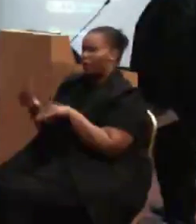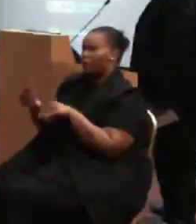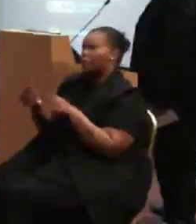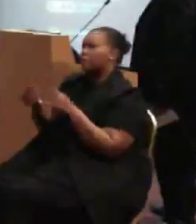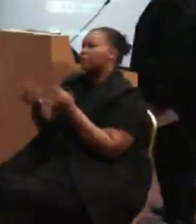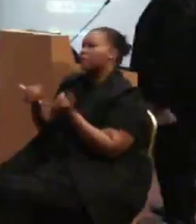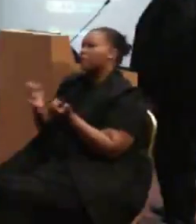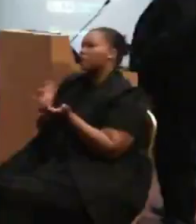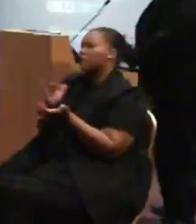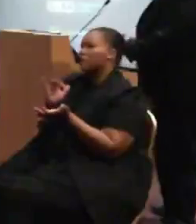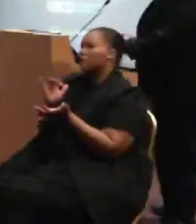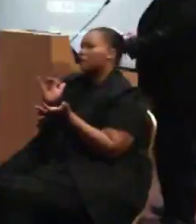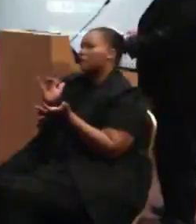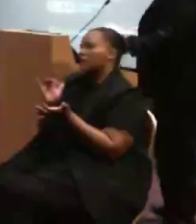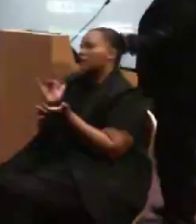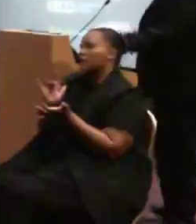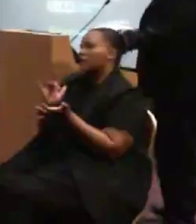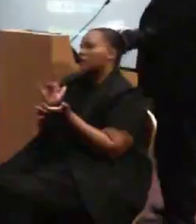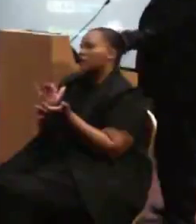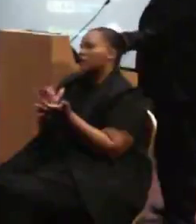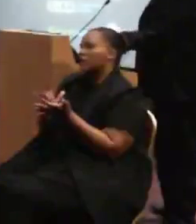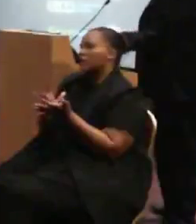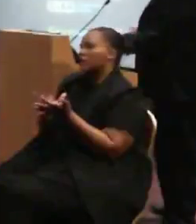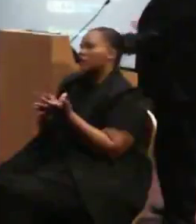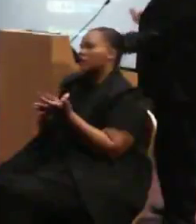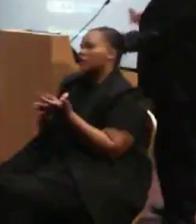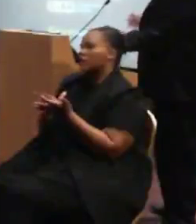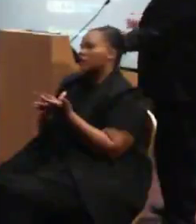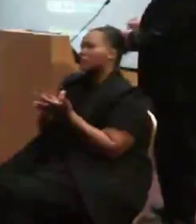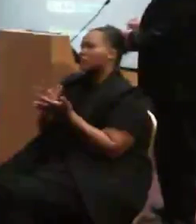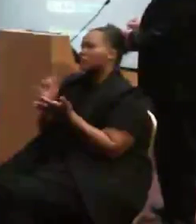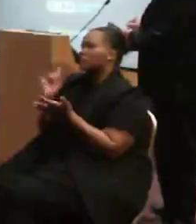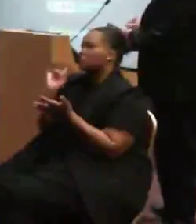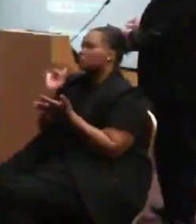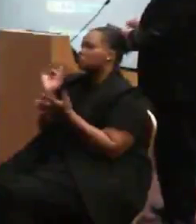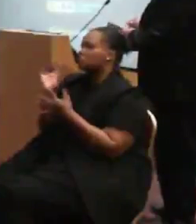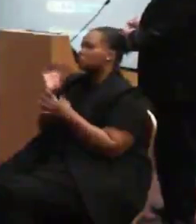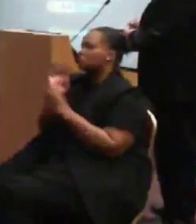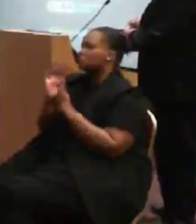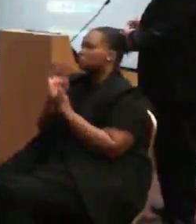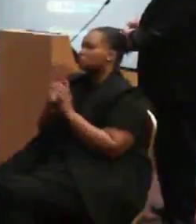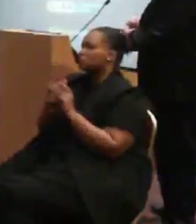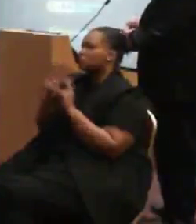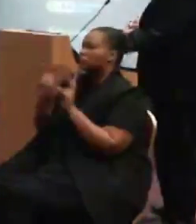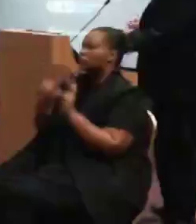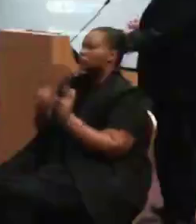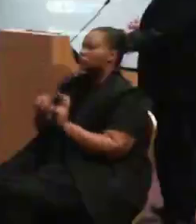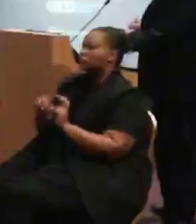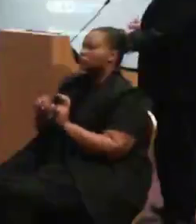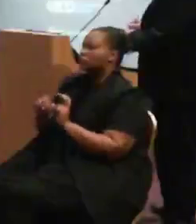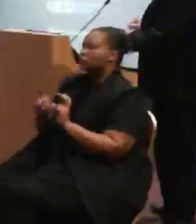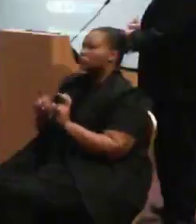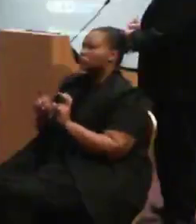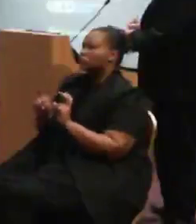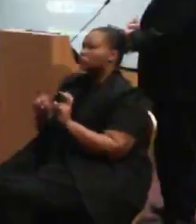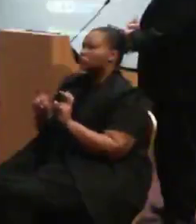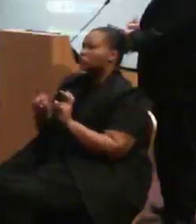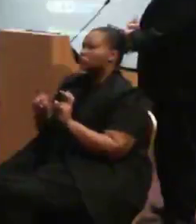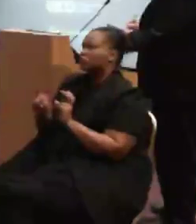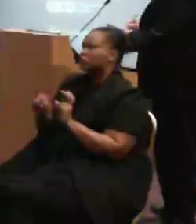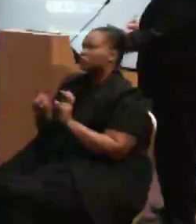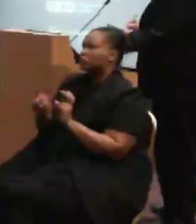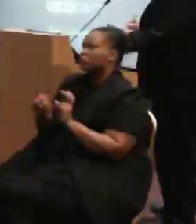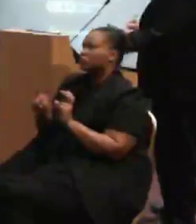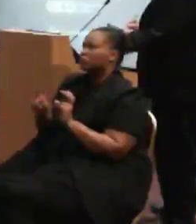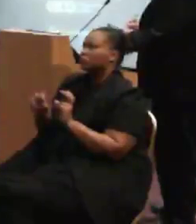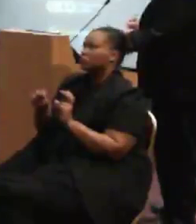that we get it specific. You said Eskom is insolvent, actual assets are less than